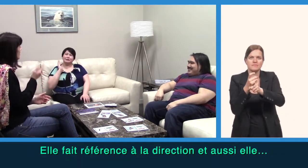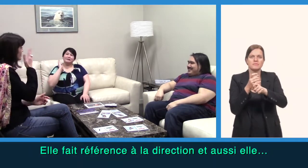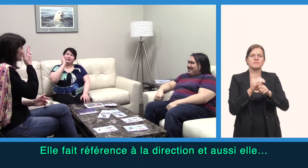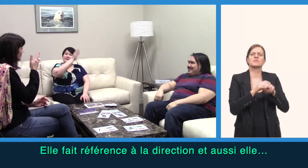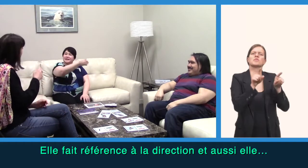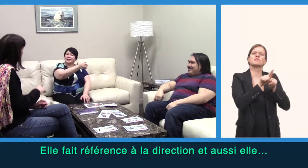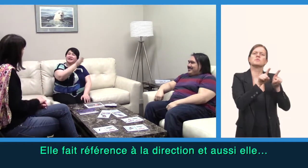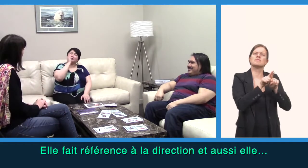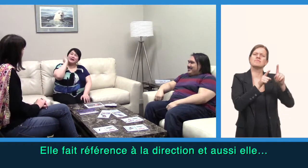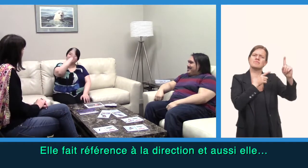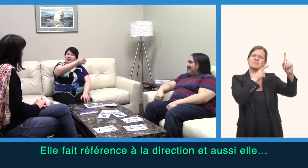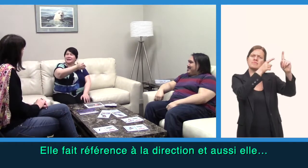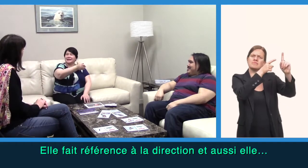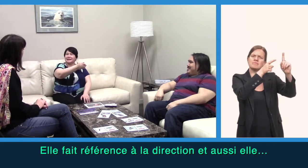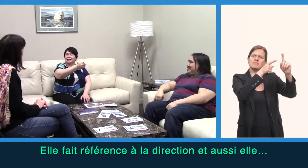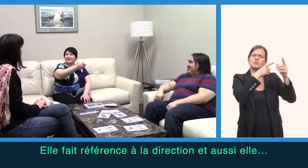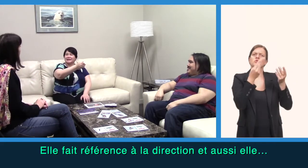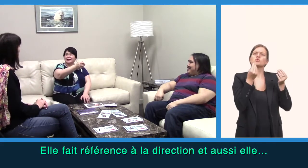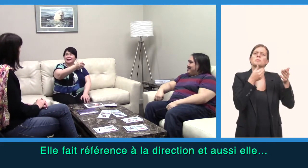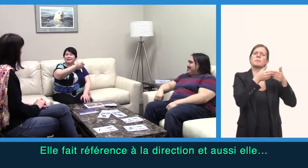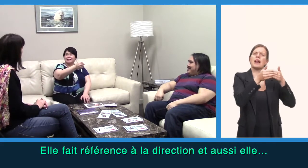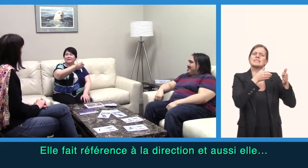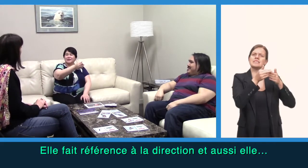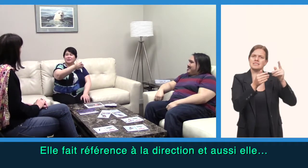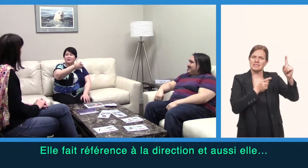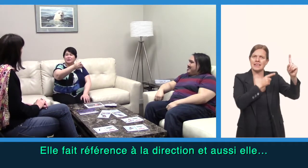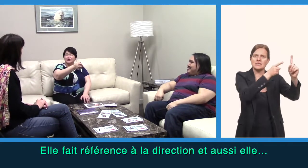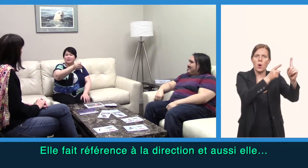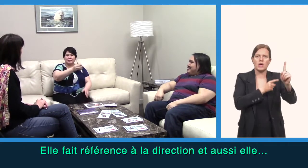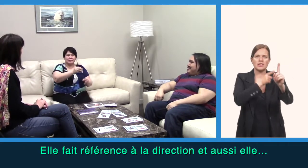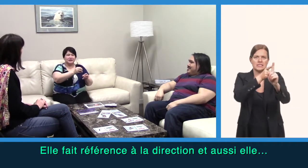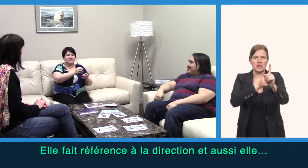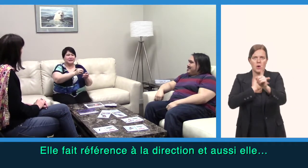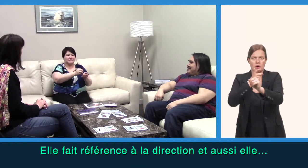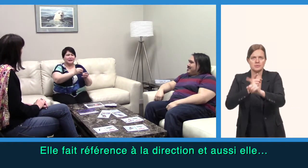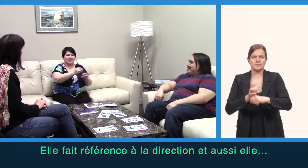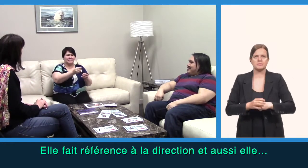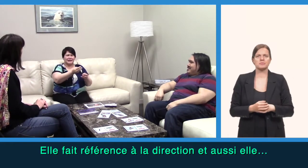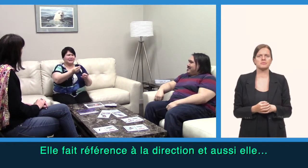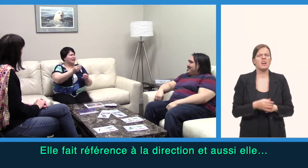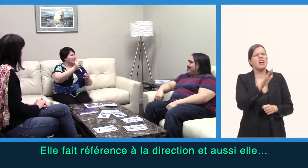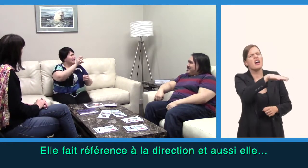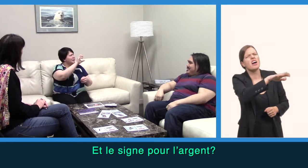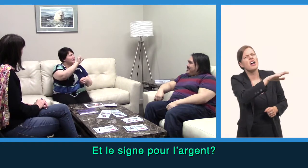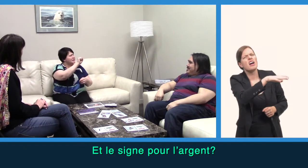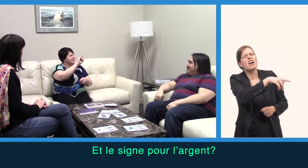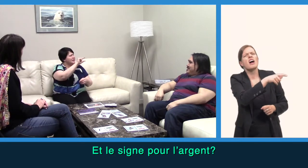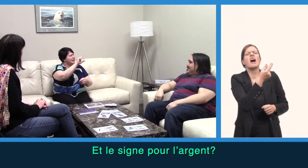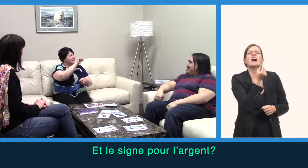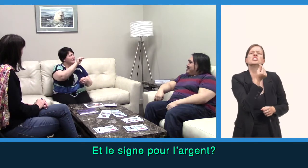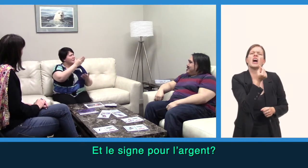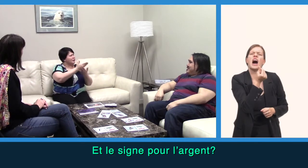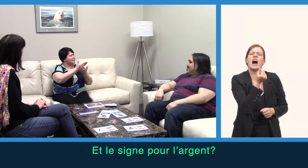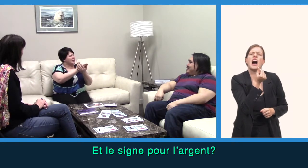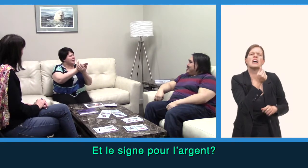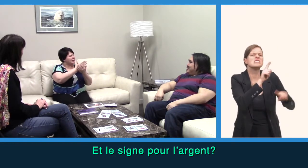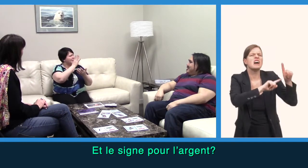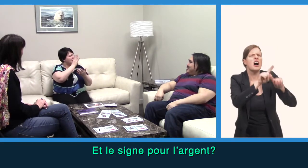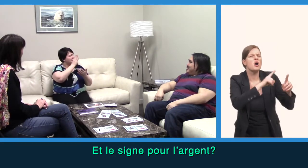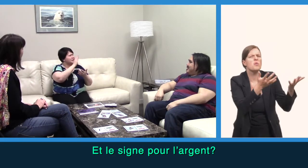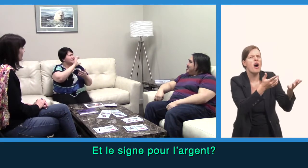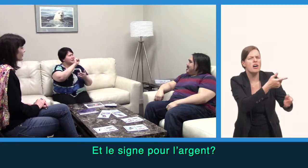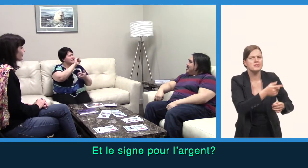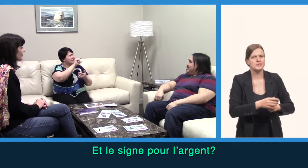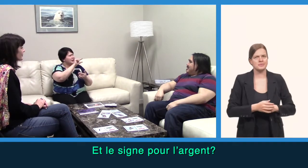Interesting. And referencing the direction, Uh-huh. and also she, I guess, about the sign for